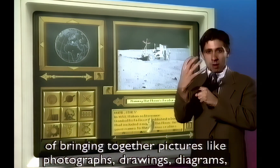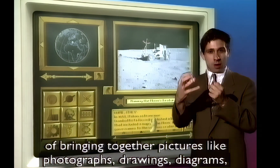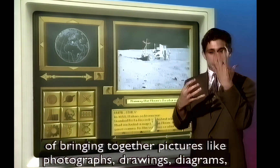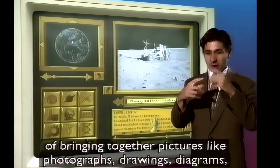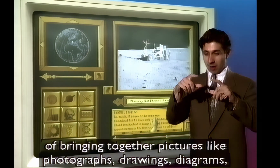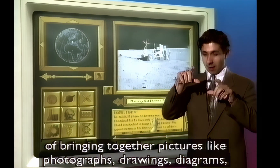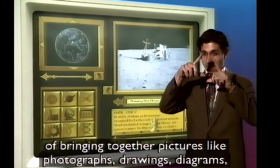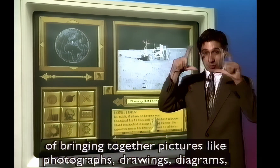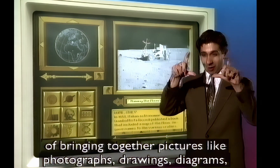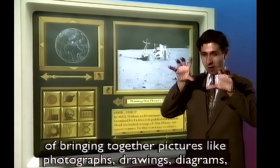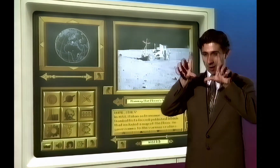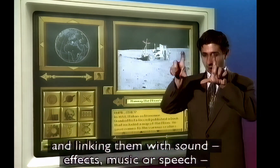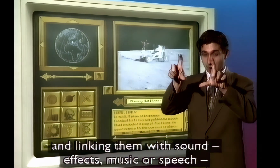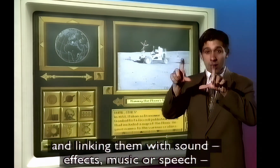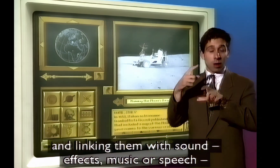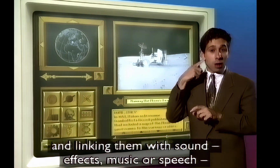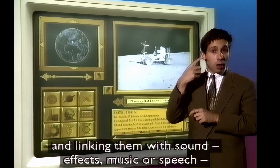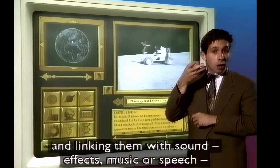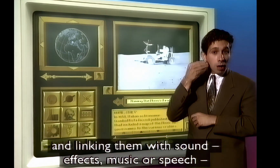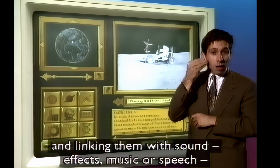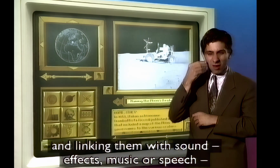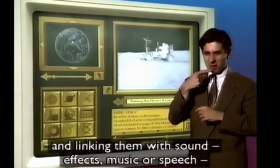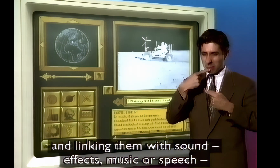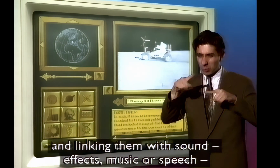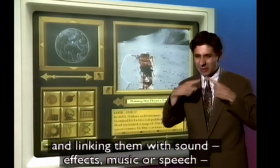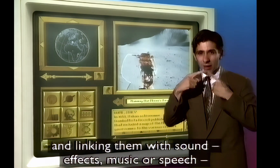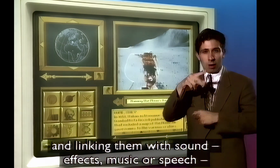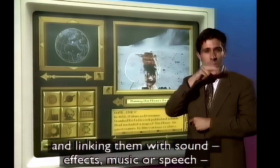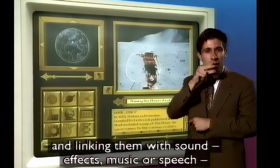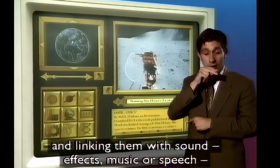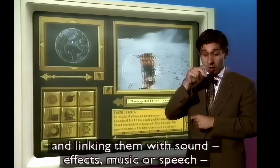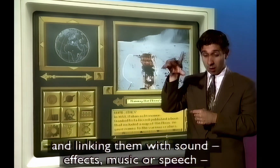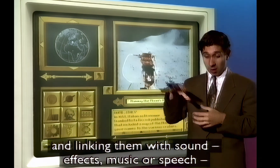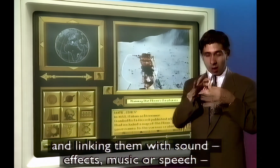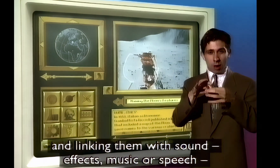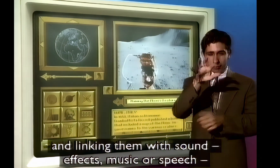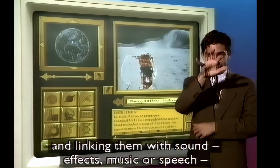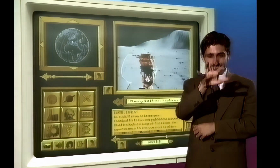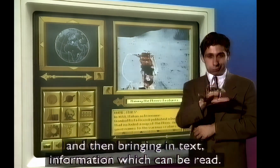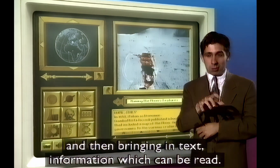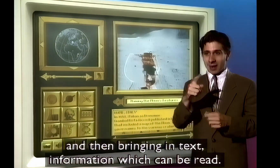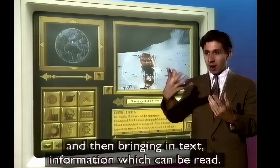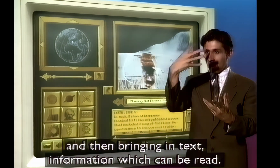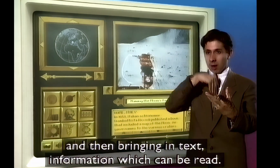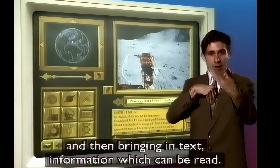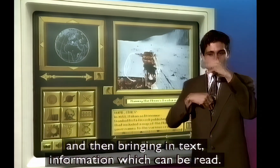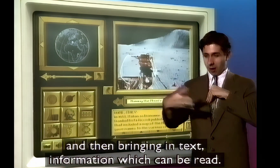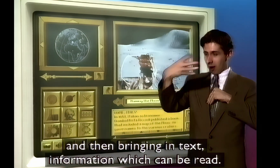diagrams, and linking them with sound, which can be music, sound effects or speech, and then bringing in as well text, information which can be